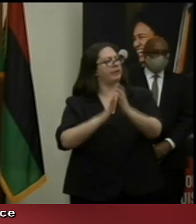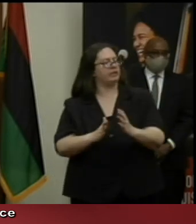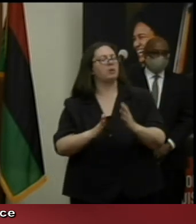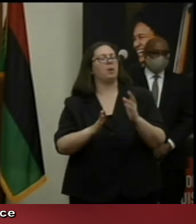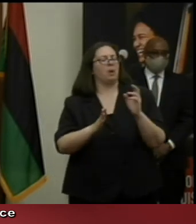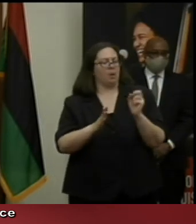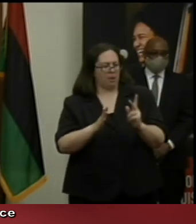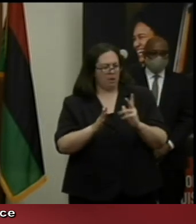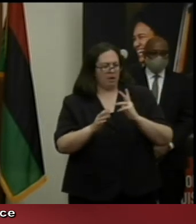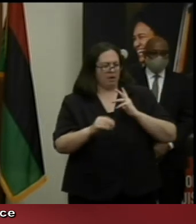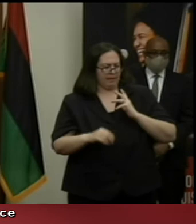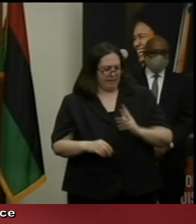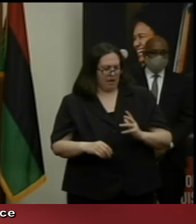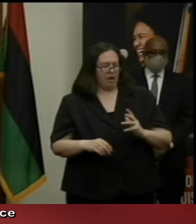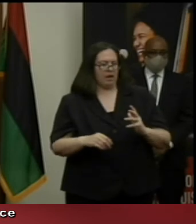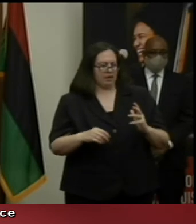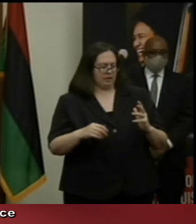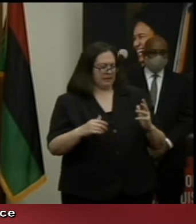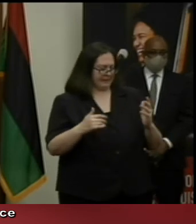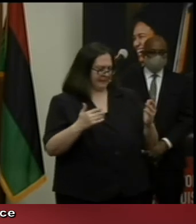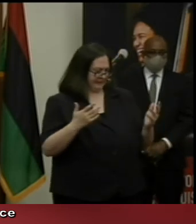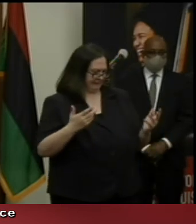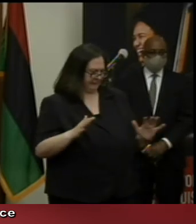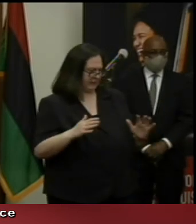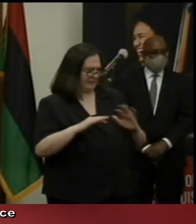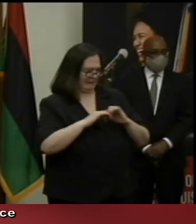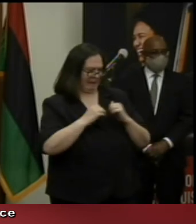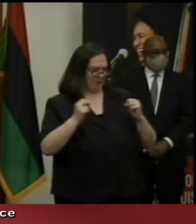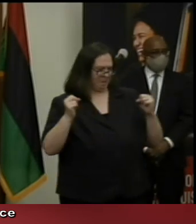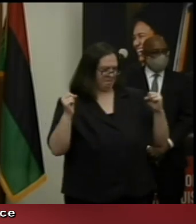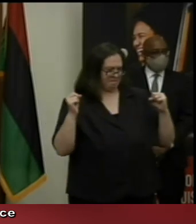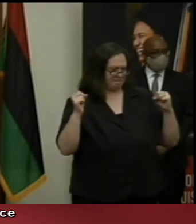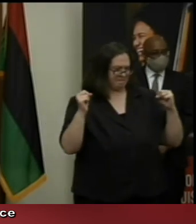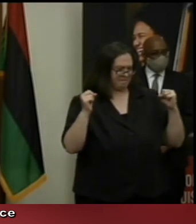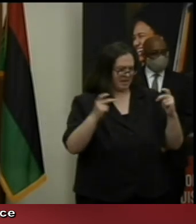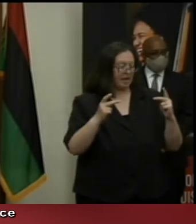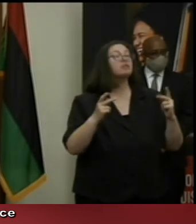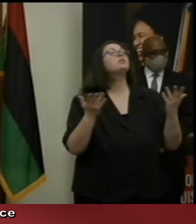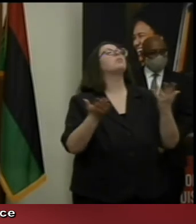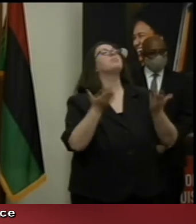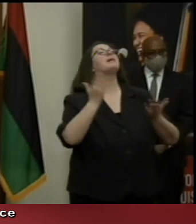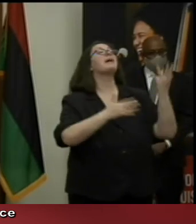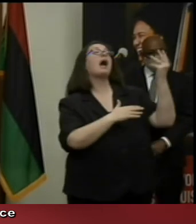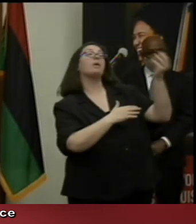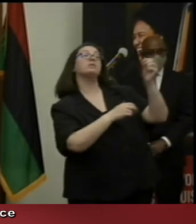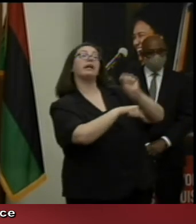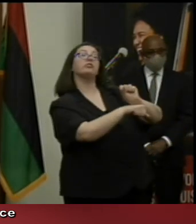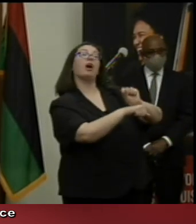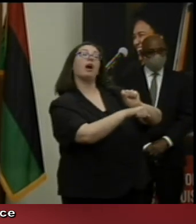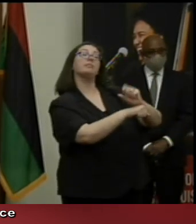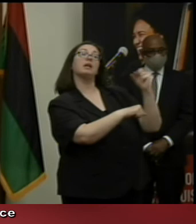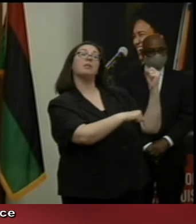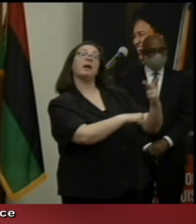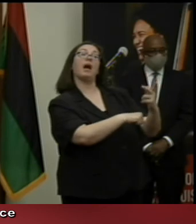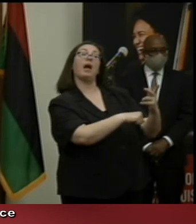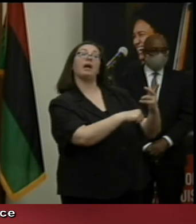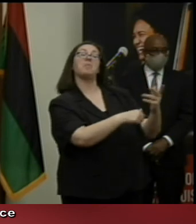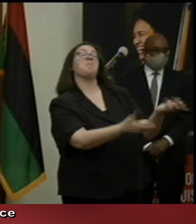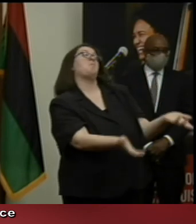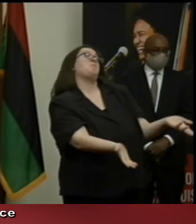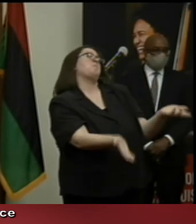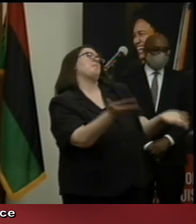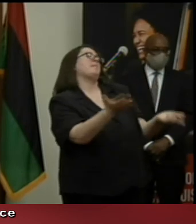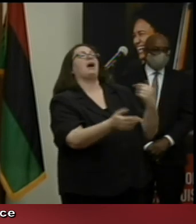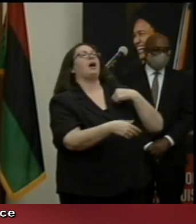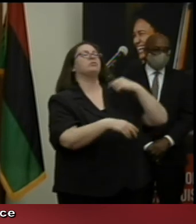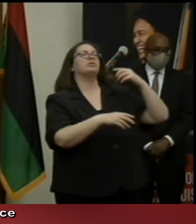we come back from this. So is it first that all outdoor jobs come back? Maybe. I'm telling you, I'm